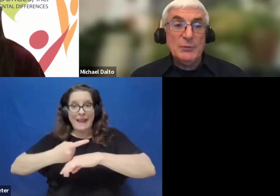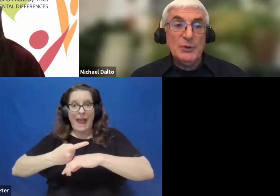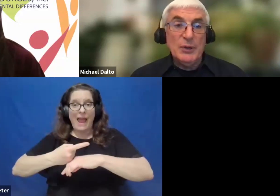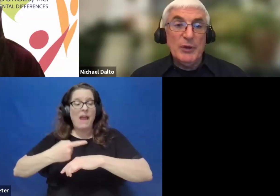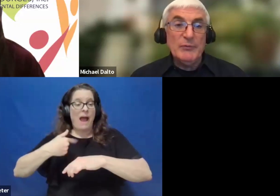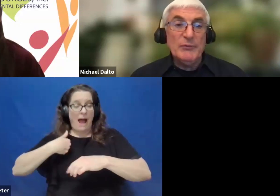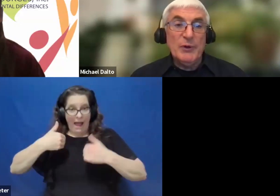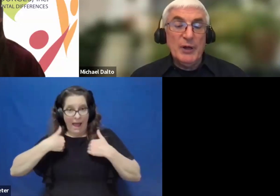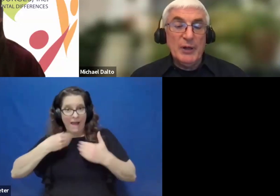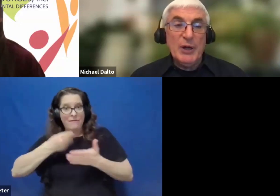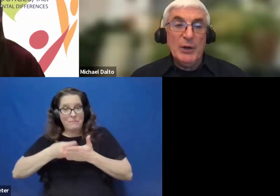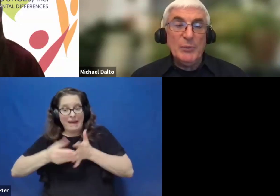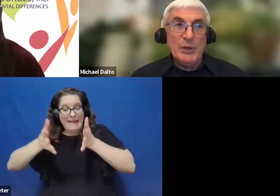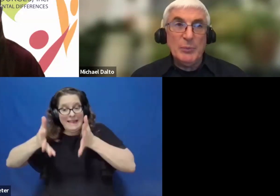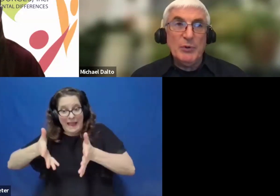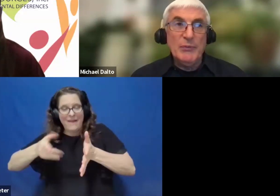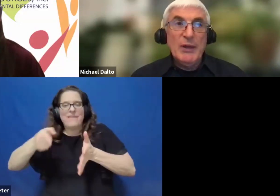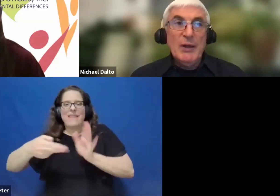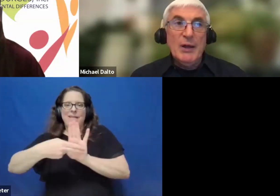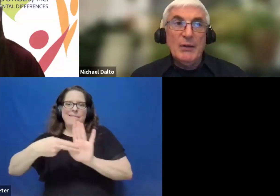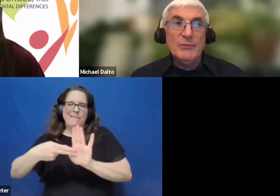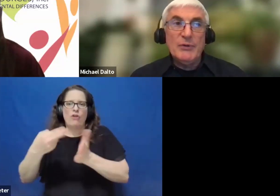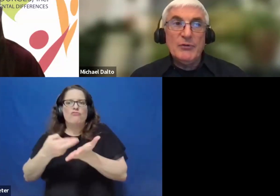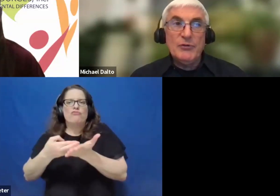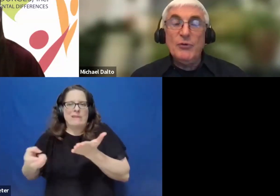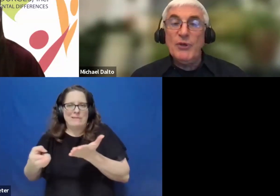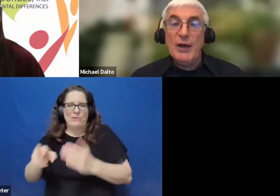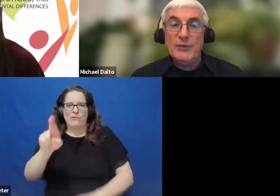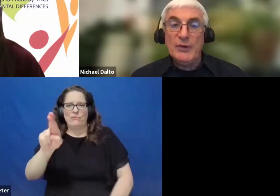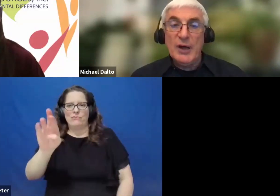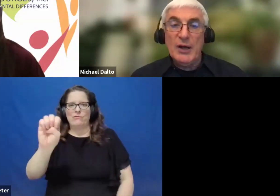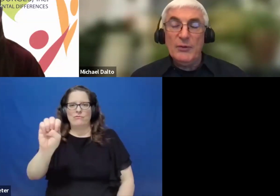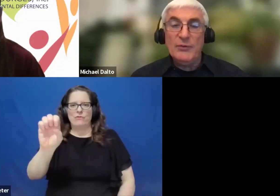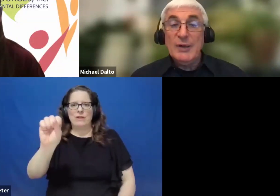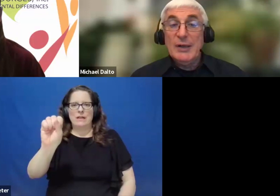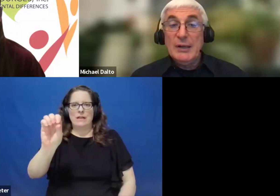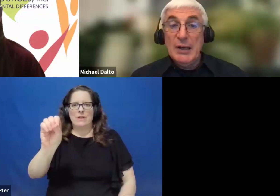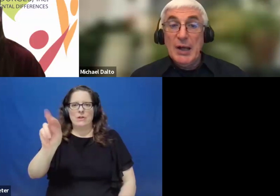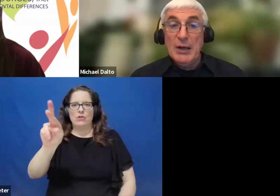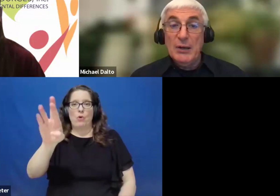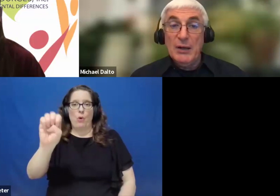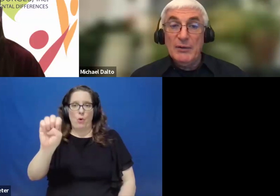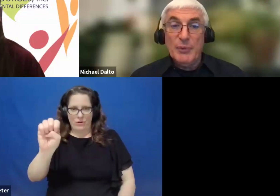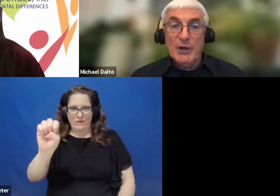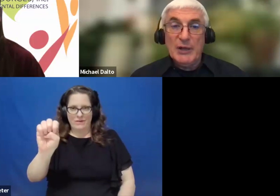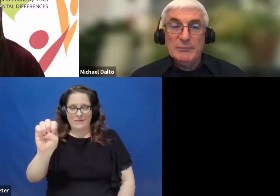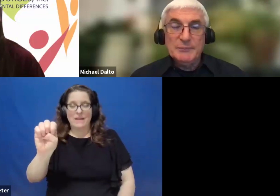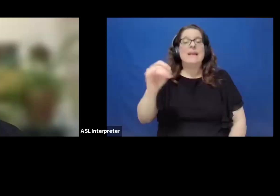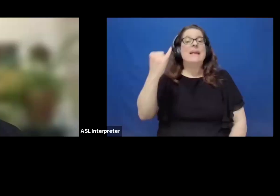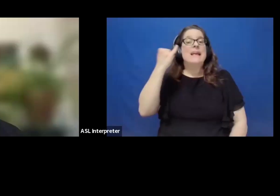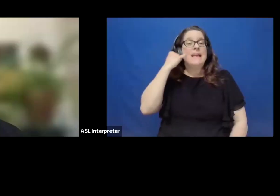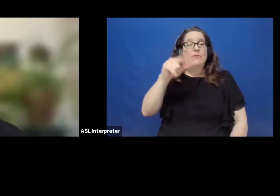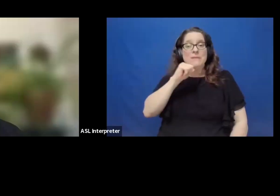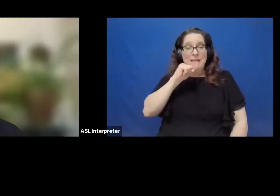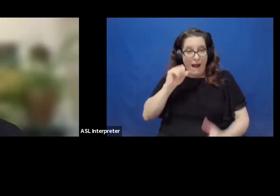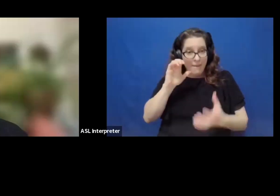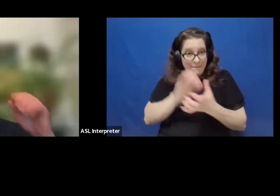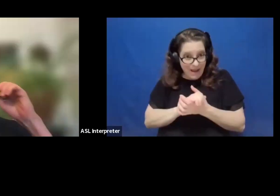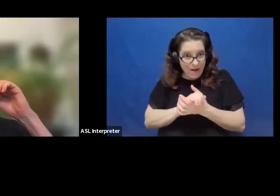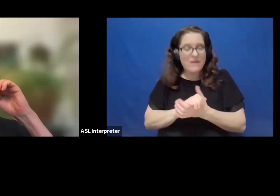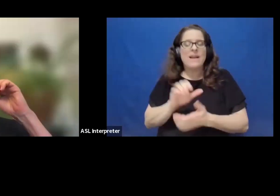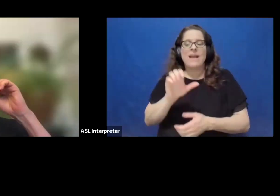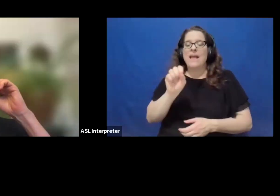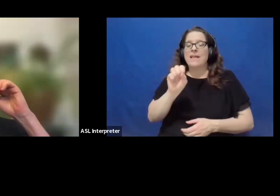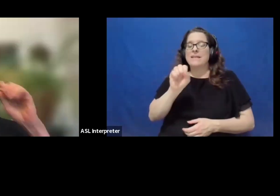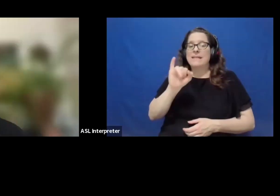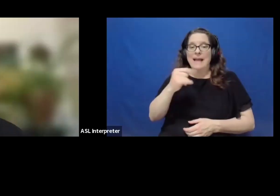subject to a limit for unmarried people of $2,000. Not a lot of money. But